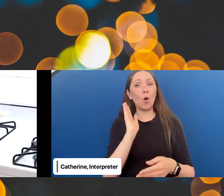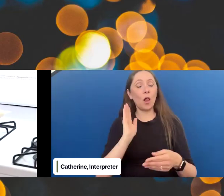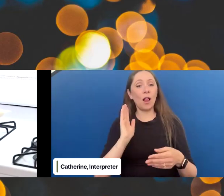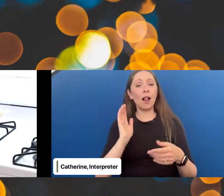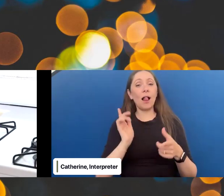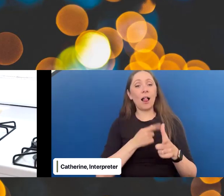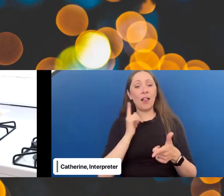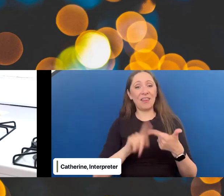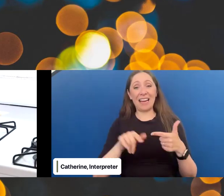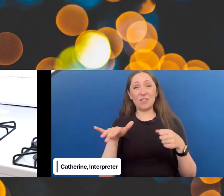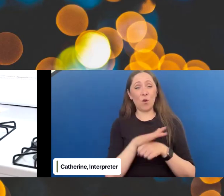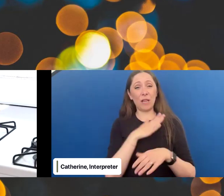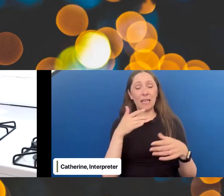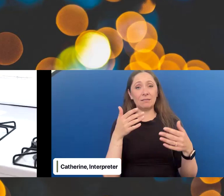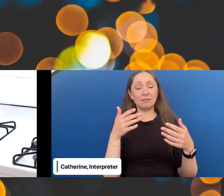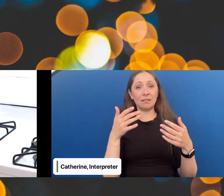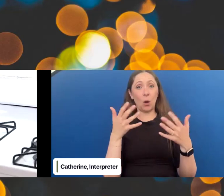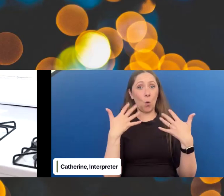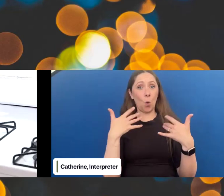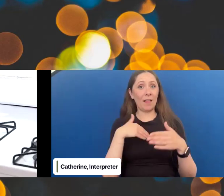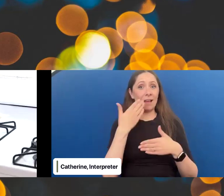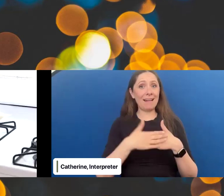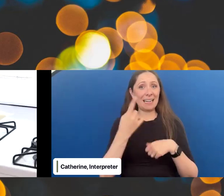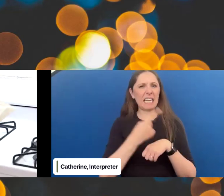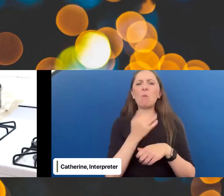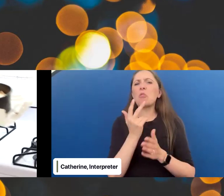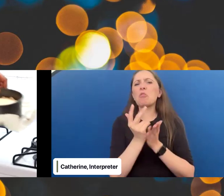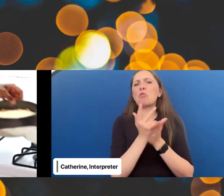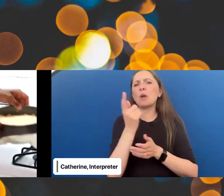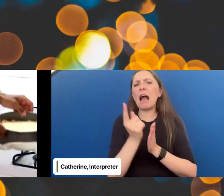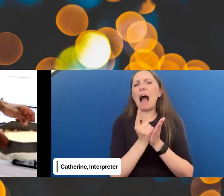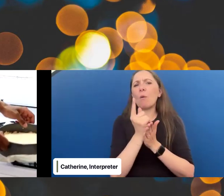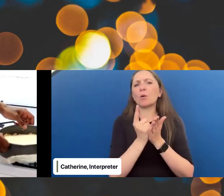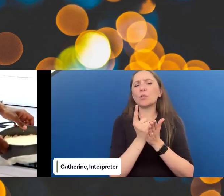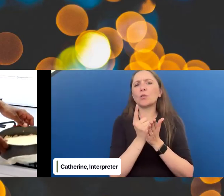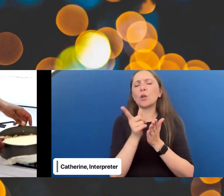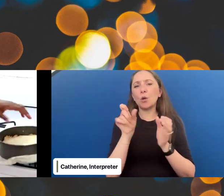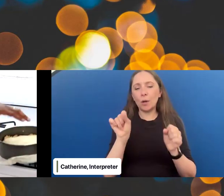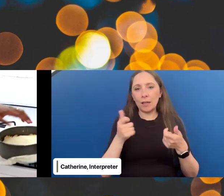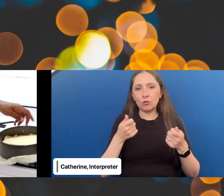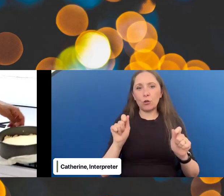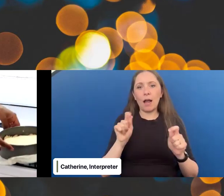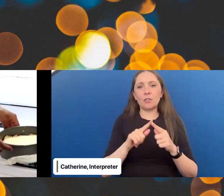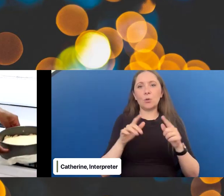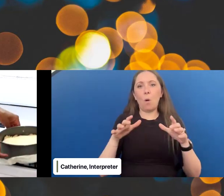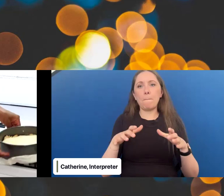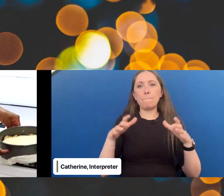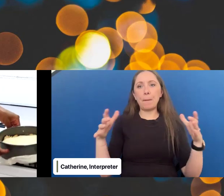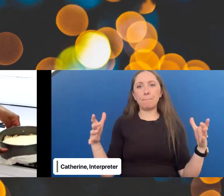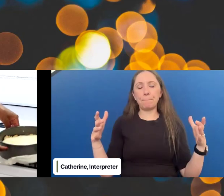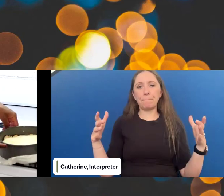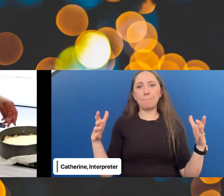then once it's fully cooled, either the next day or after, I don't know, 3 hours, then you can try to remove the springform